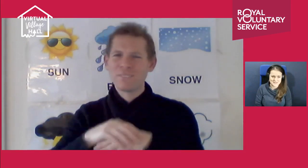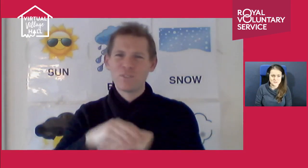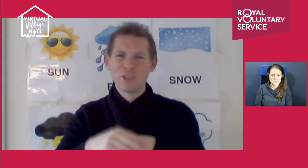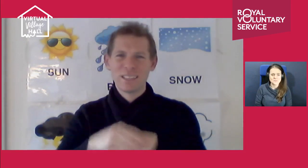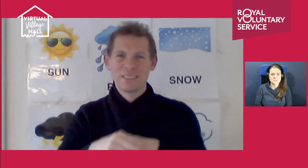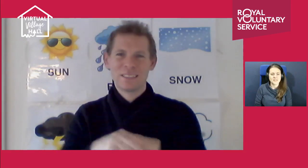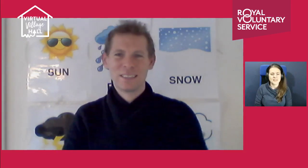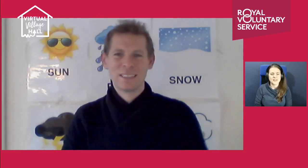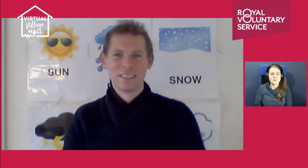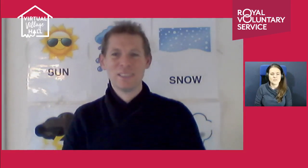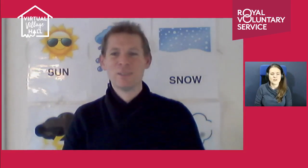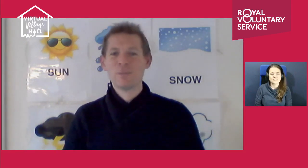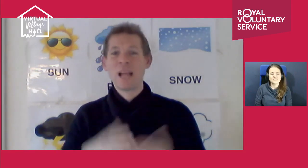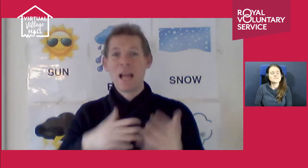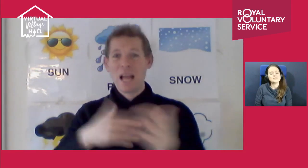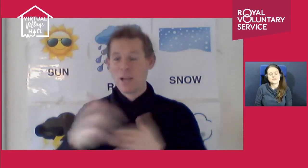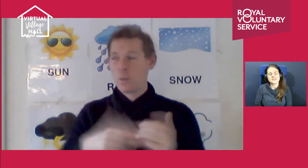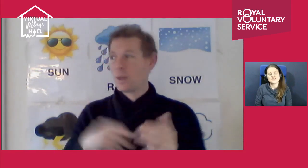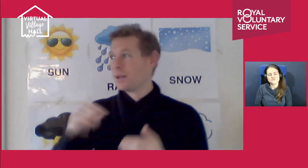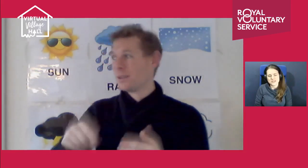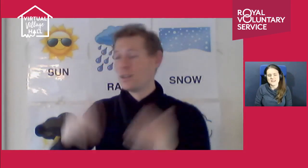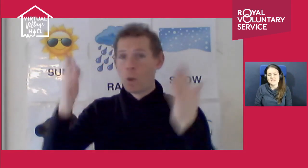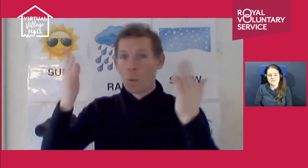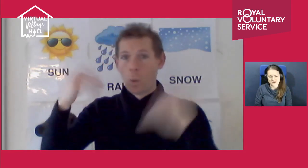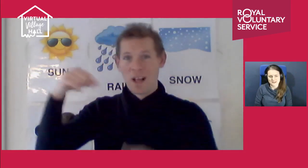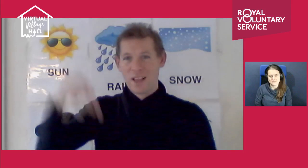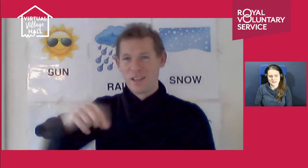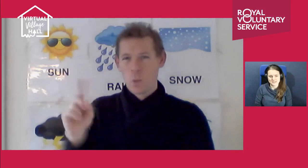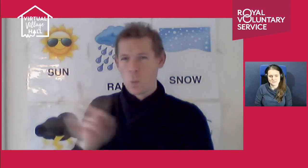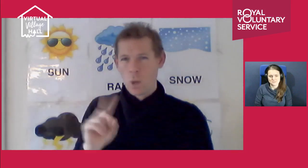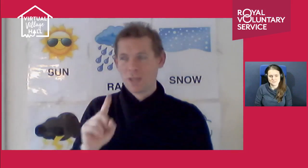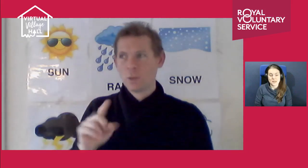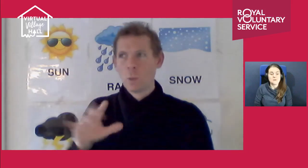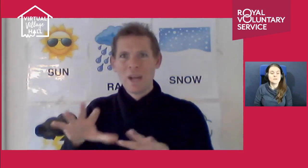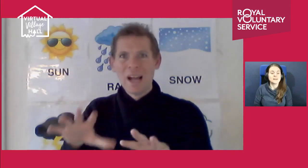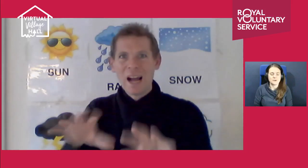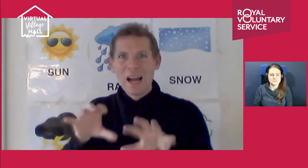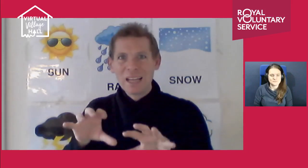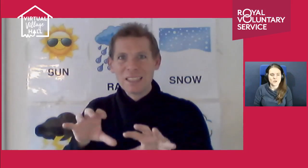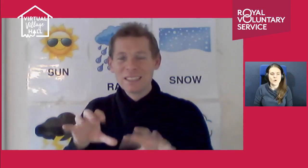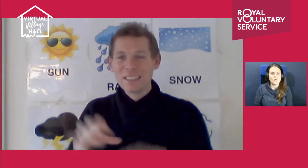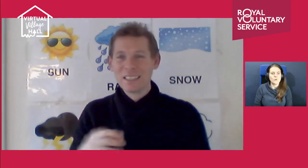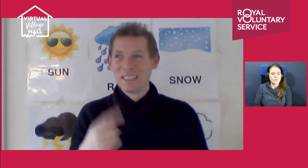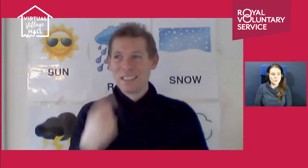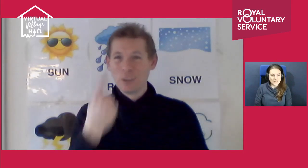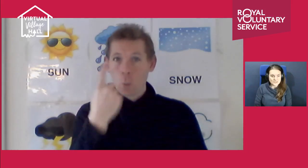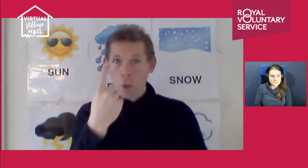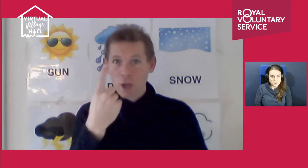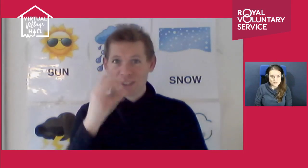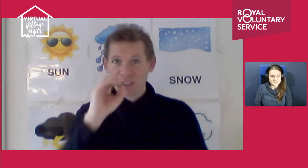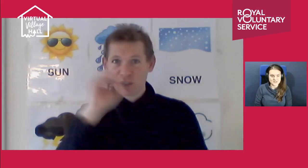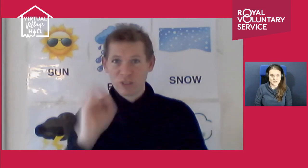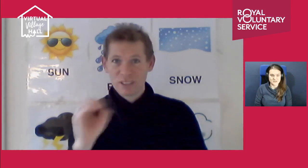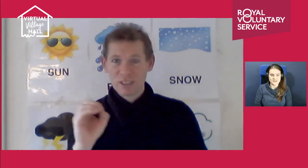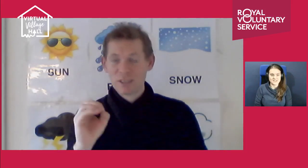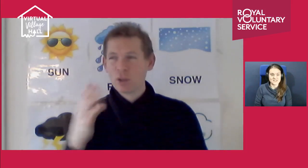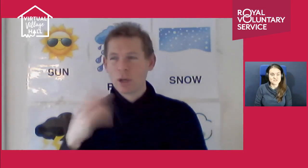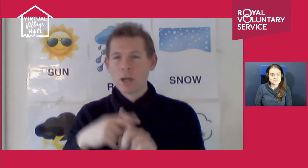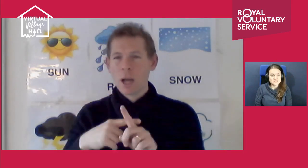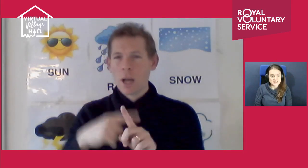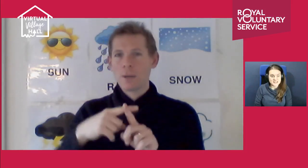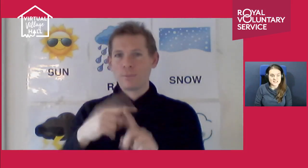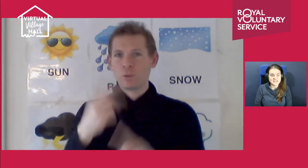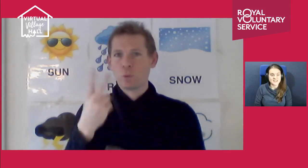Ireland. We've got Northern Ireland's a really friendly place. But anyway, the weather at the moment in Northern Ireland